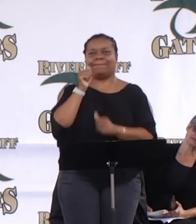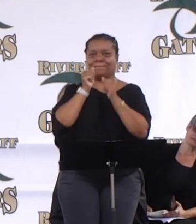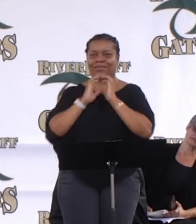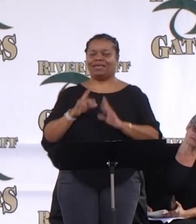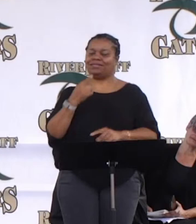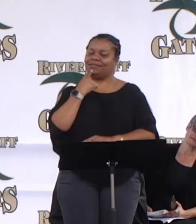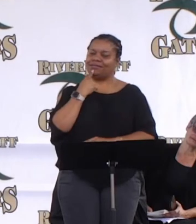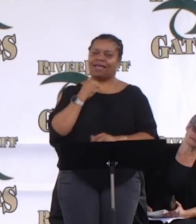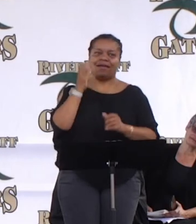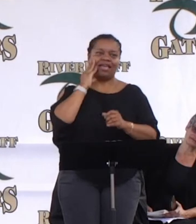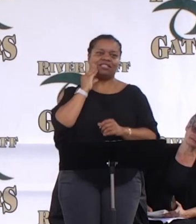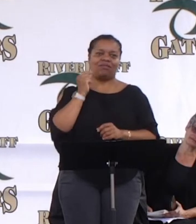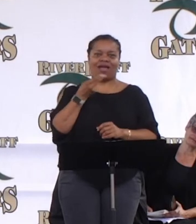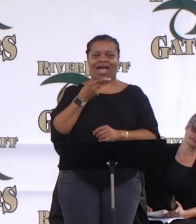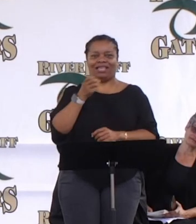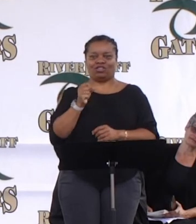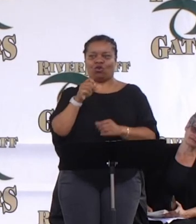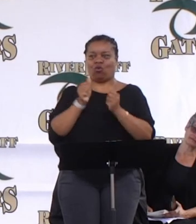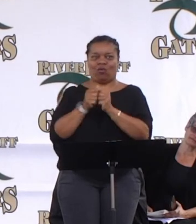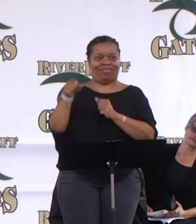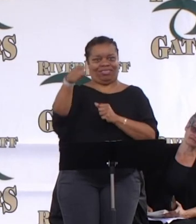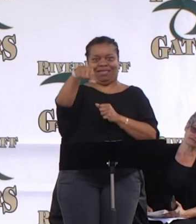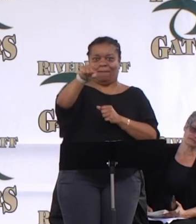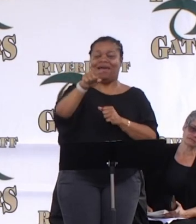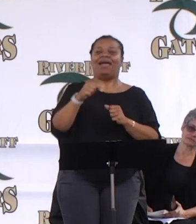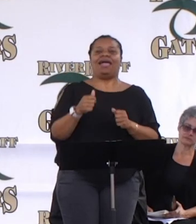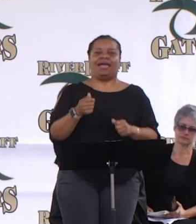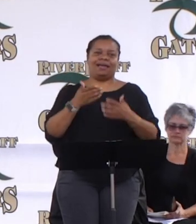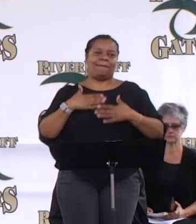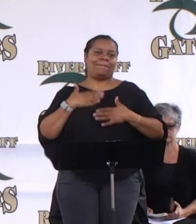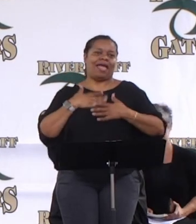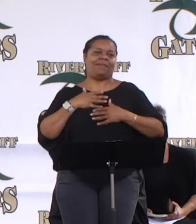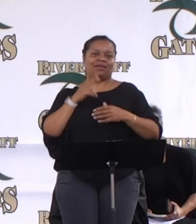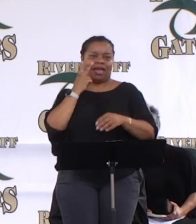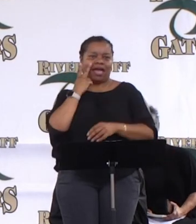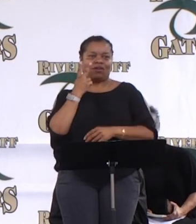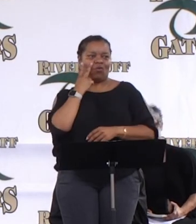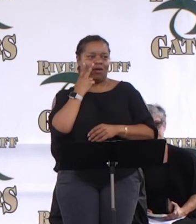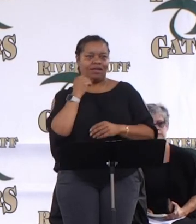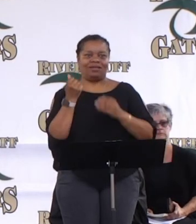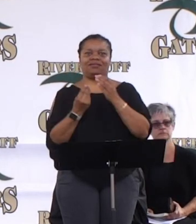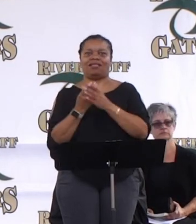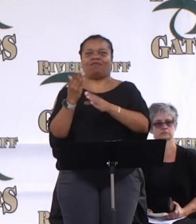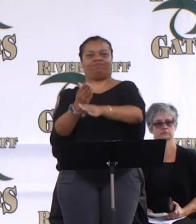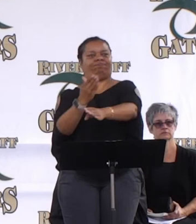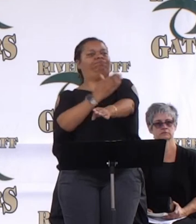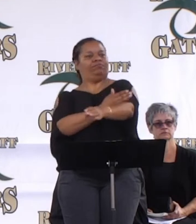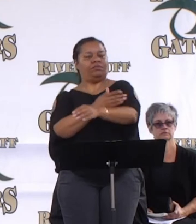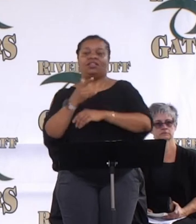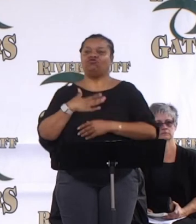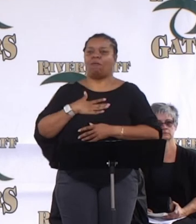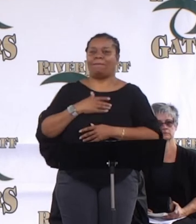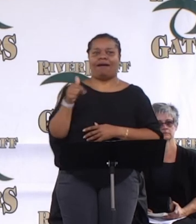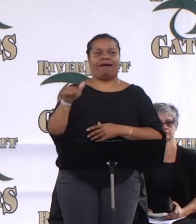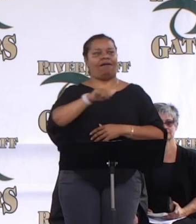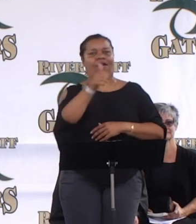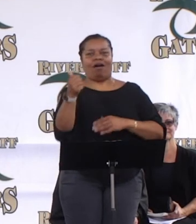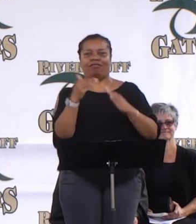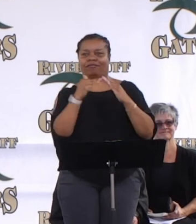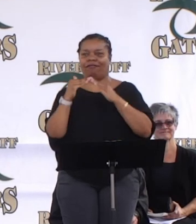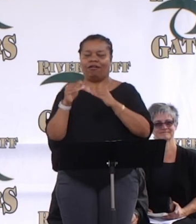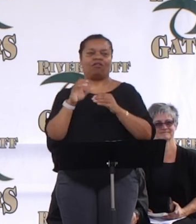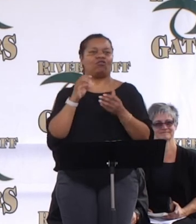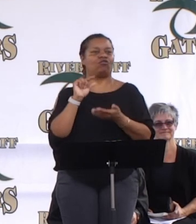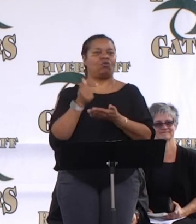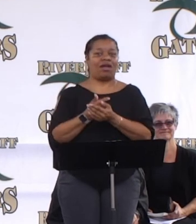I've experienced high school with these students, and I'm so glad I've been able to witness such growth. So, to my fellow graduates, I hope your